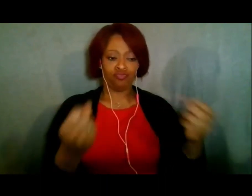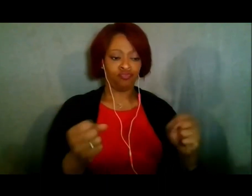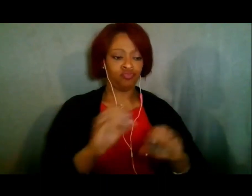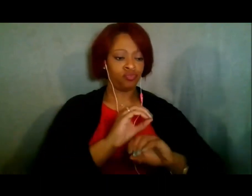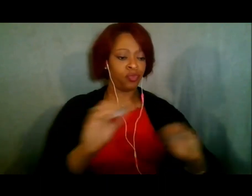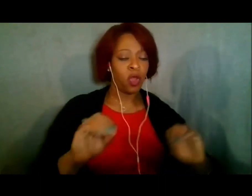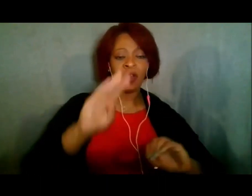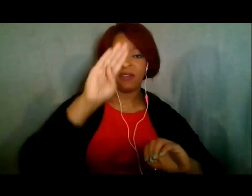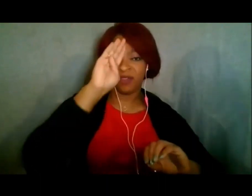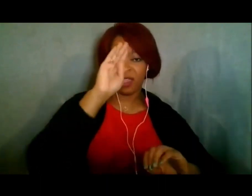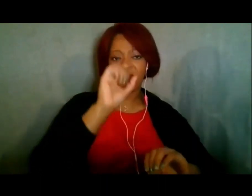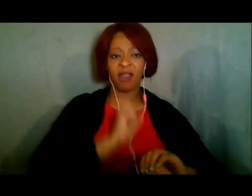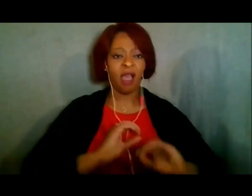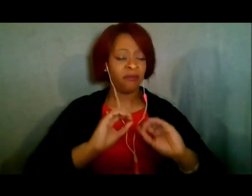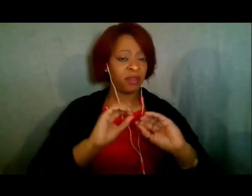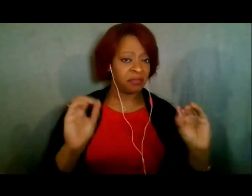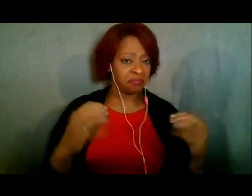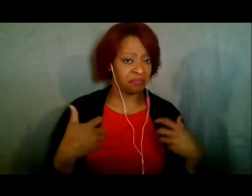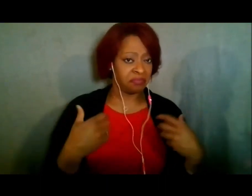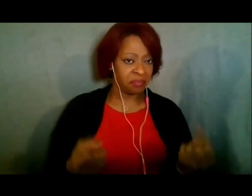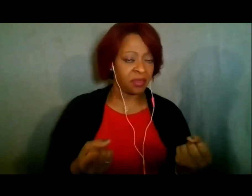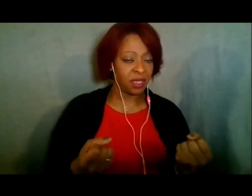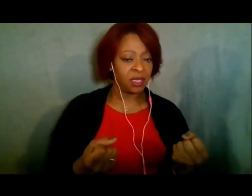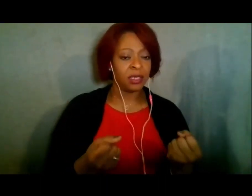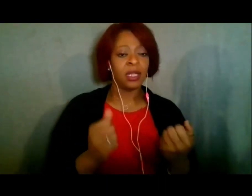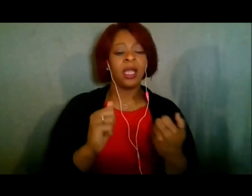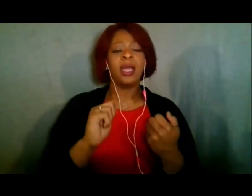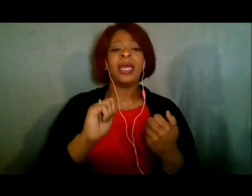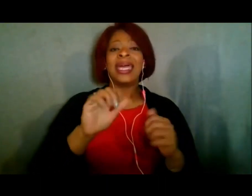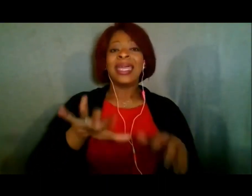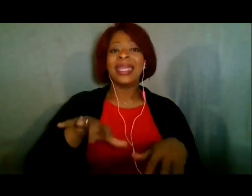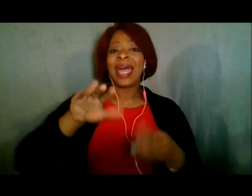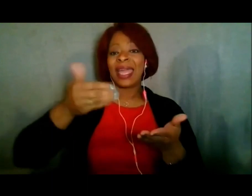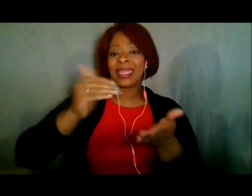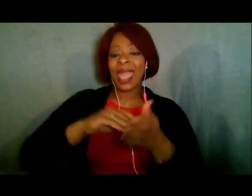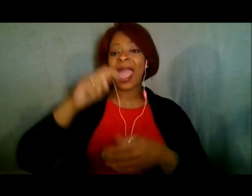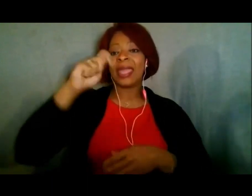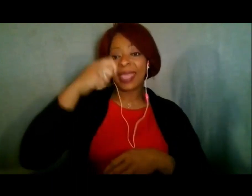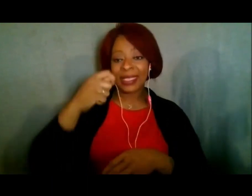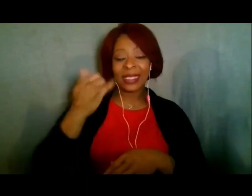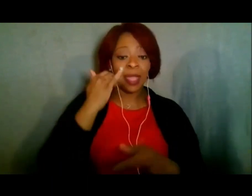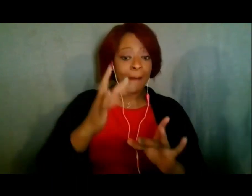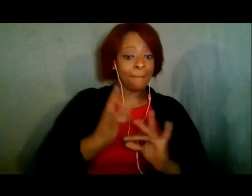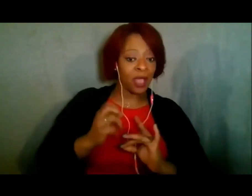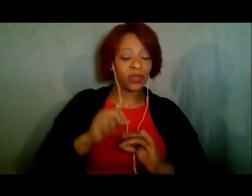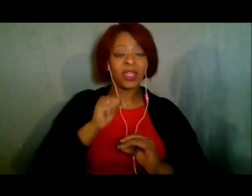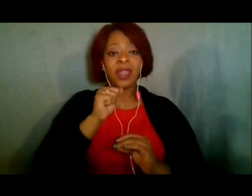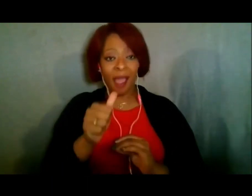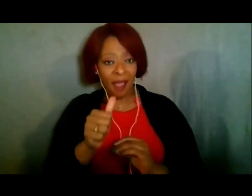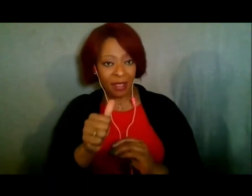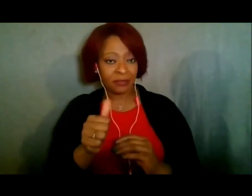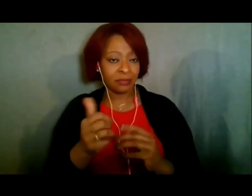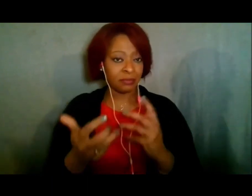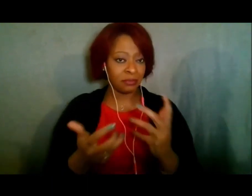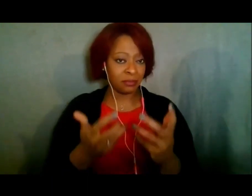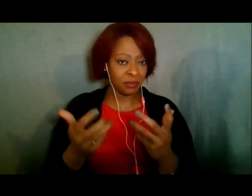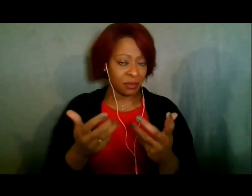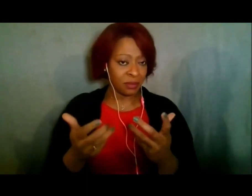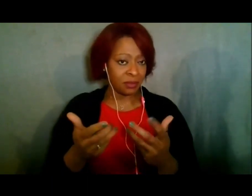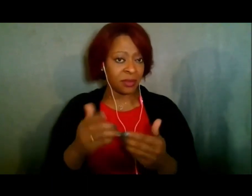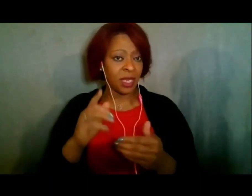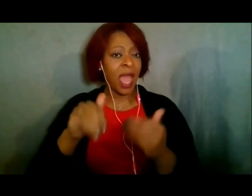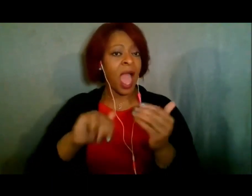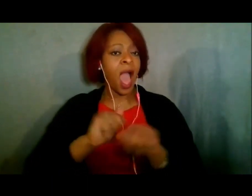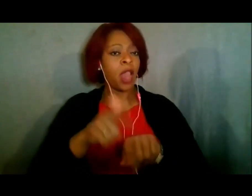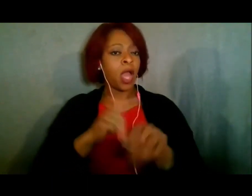any symptoms, how long should they wait before taking another COVID-19 test to see if they are testing positive or